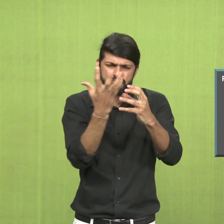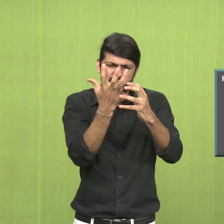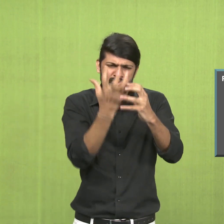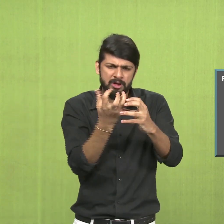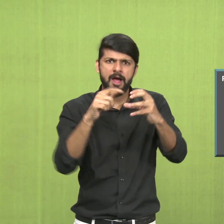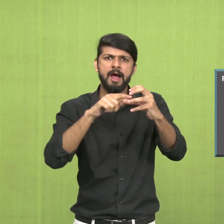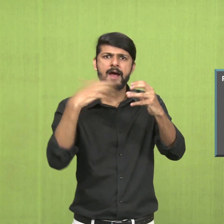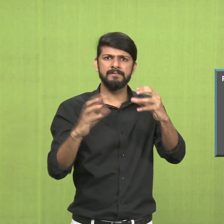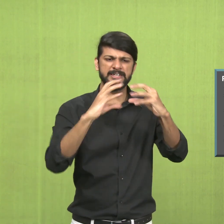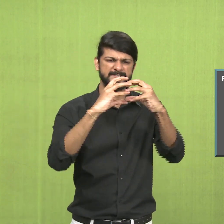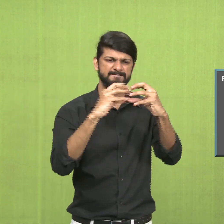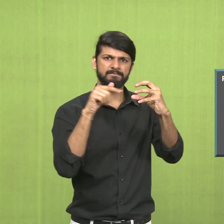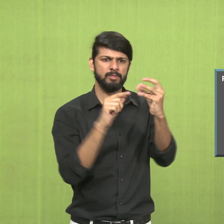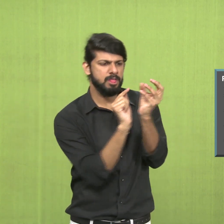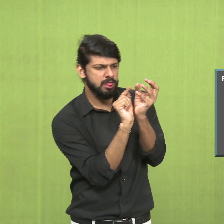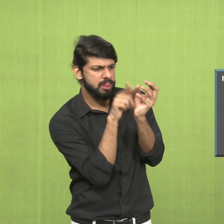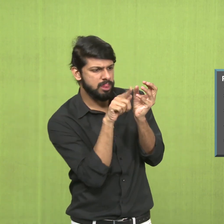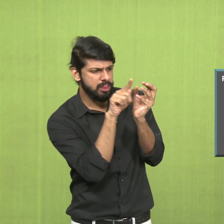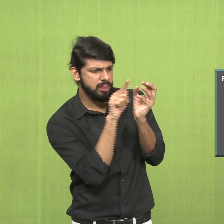on pottery, they would